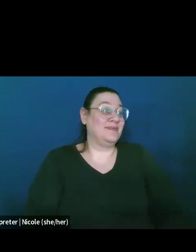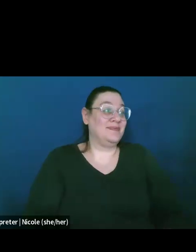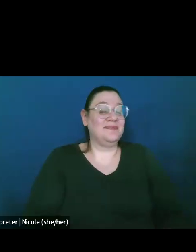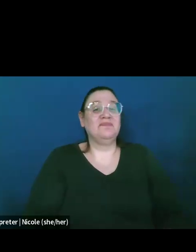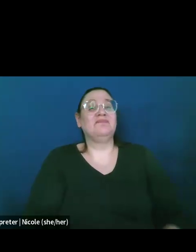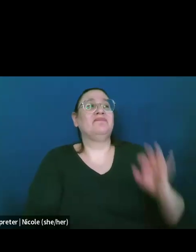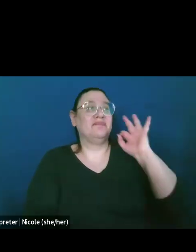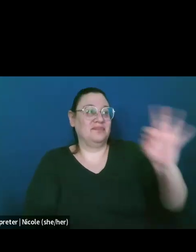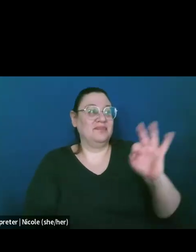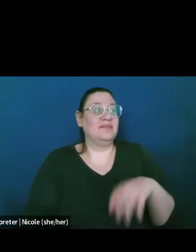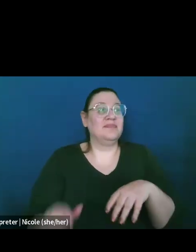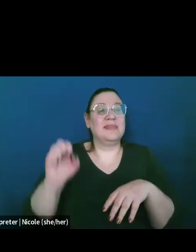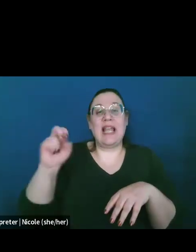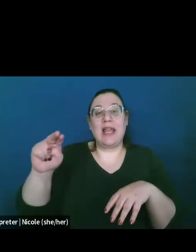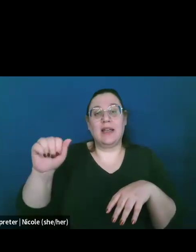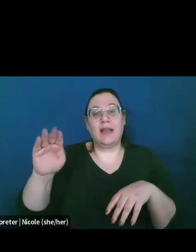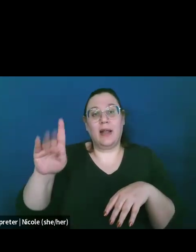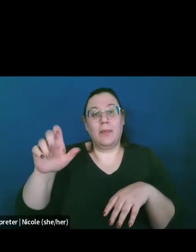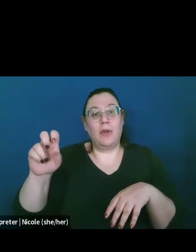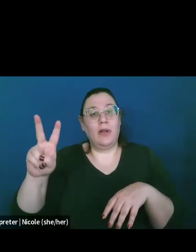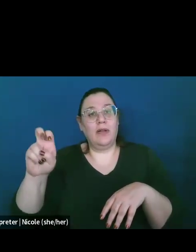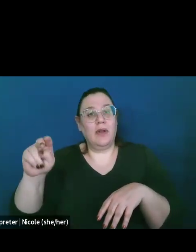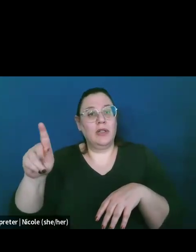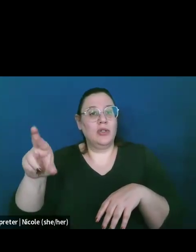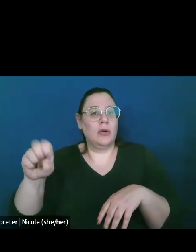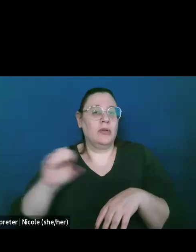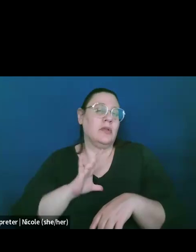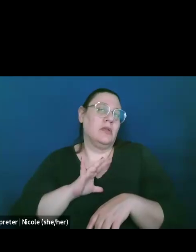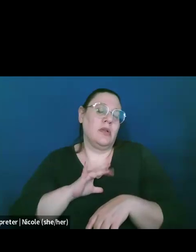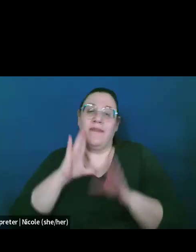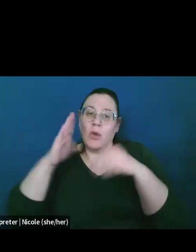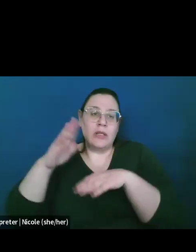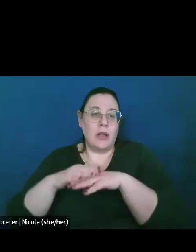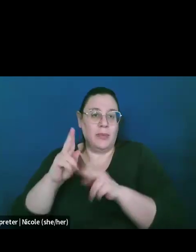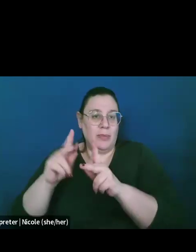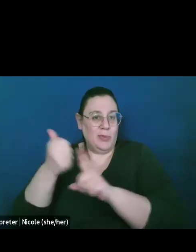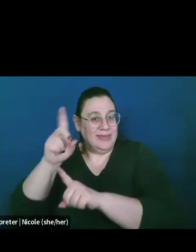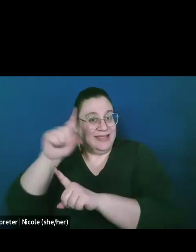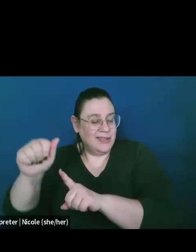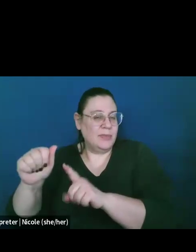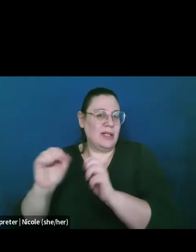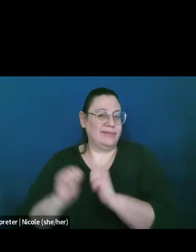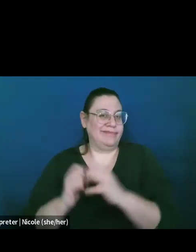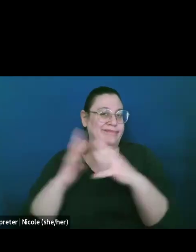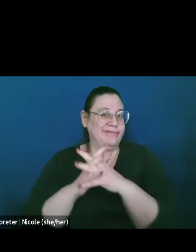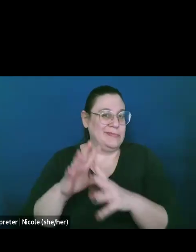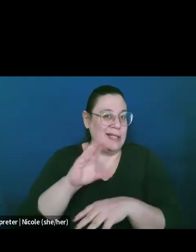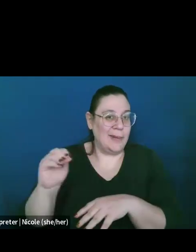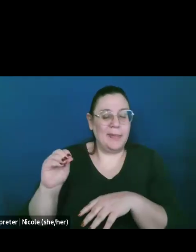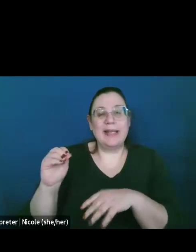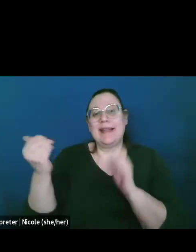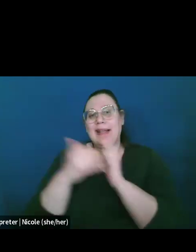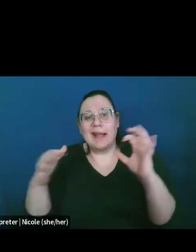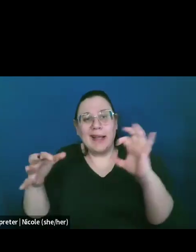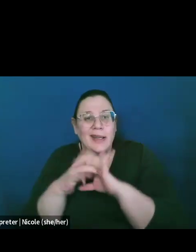Yes, so Enabled Ventures has been really great. They're very focused on disability founders and, again, kind of connecting the support